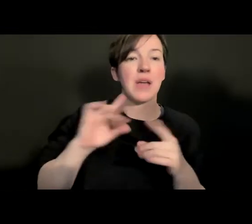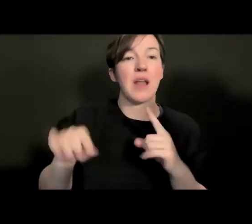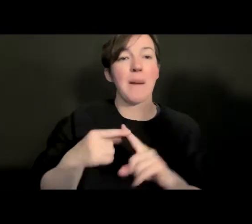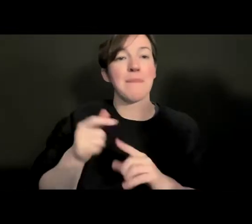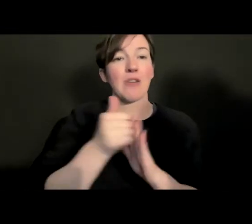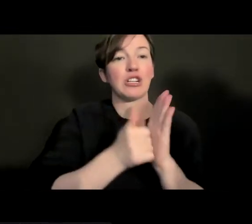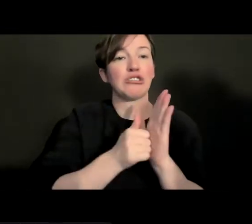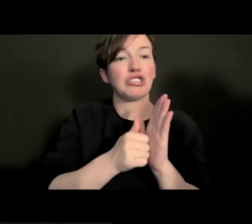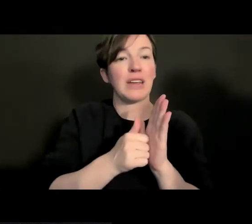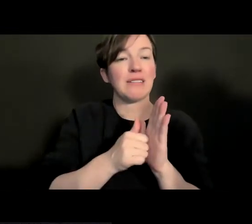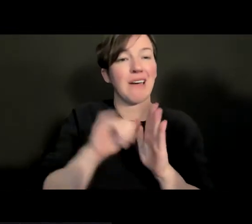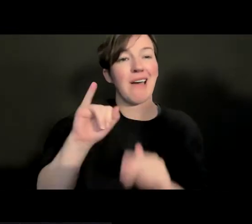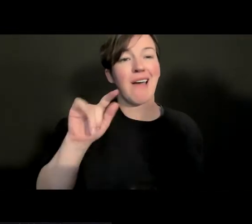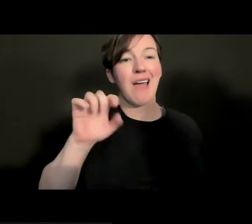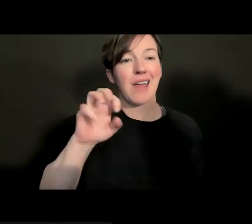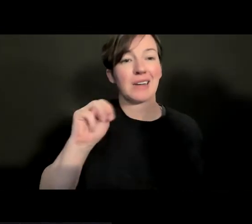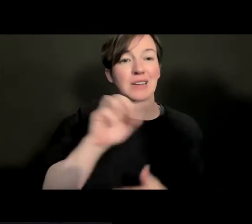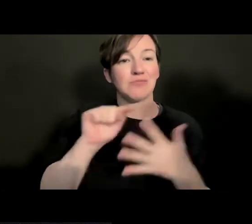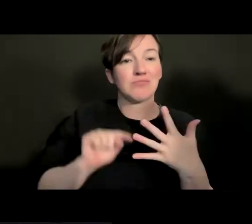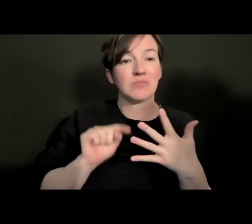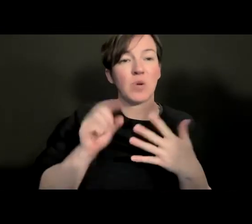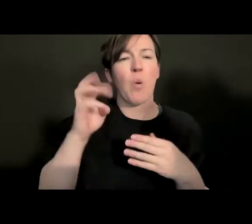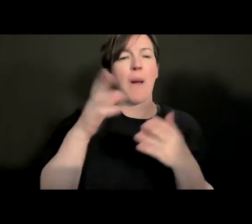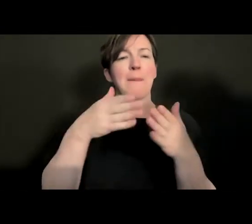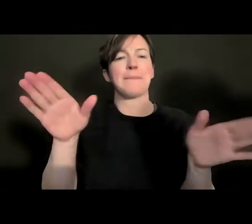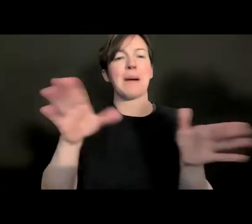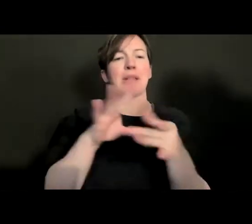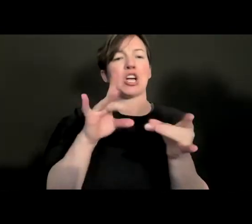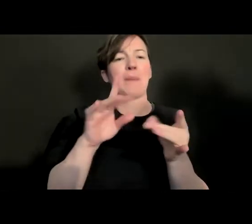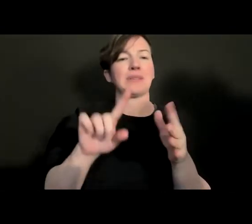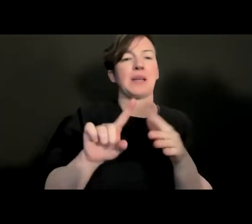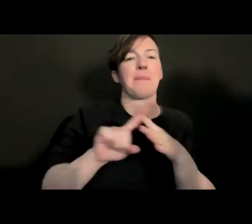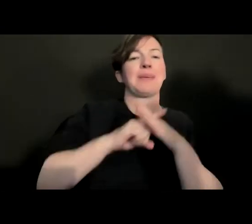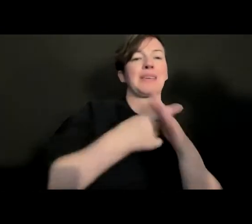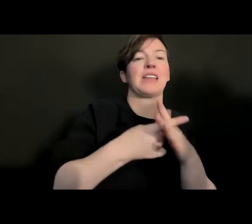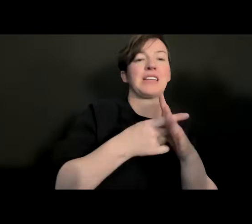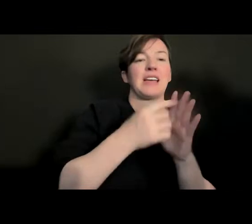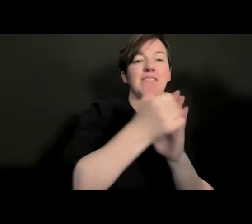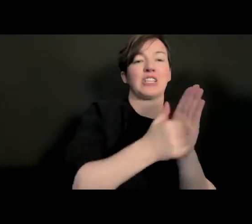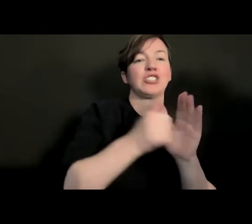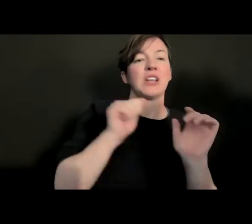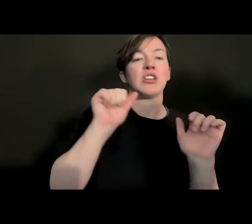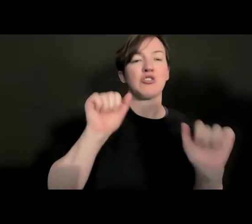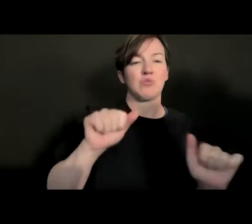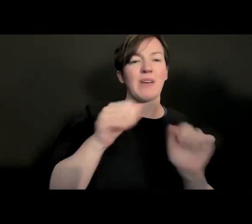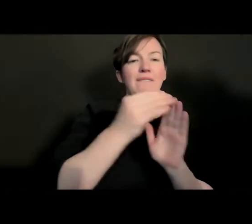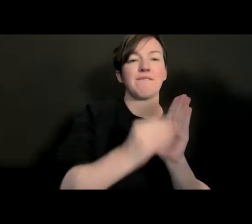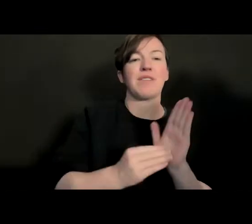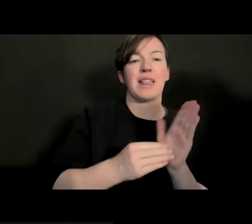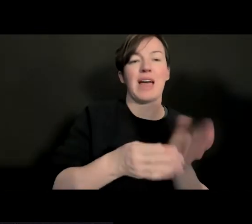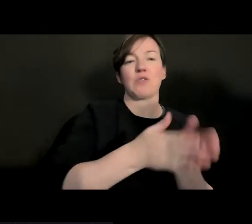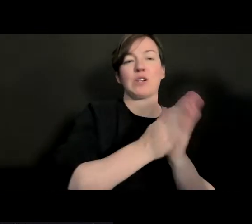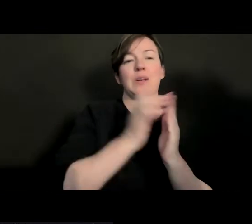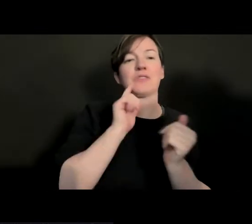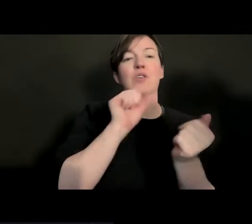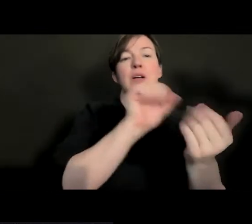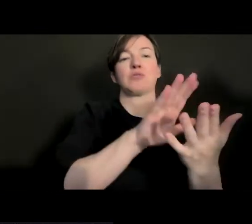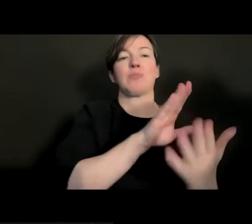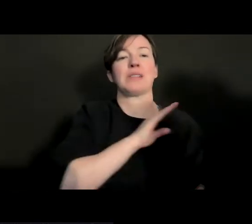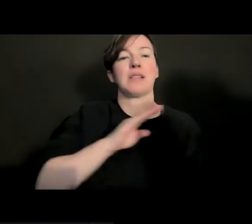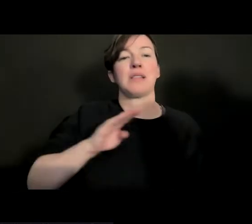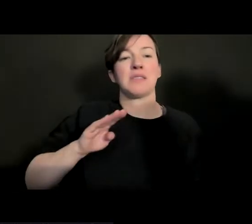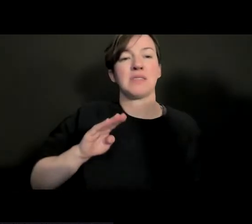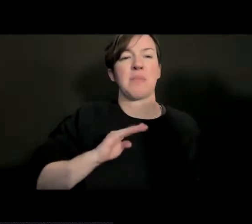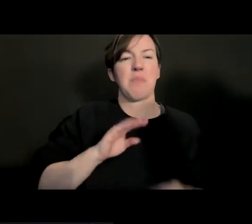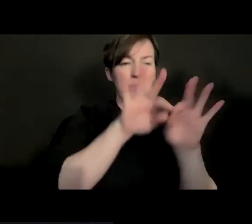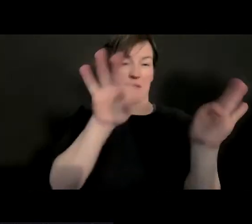agenda item or during the public comments section at the beginning of the agenda, please fill out a request to address the board form and